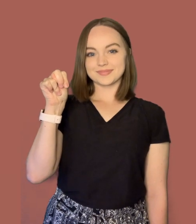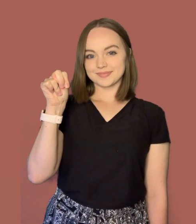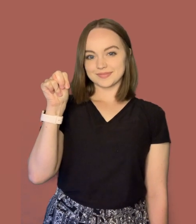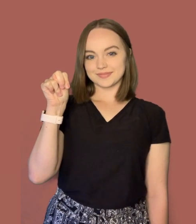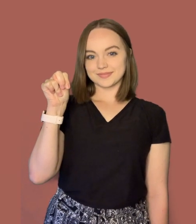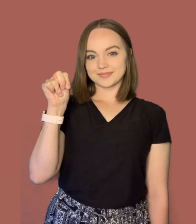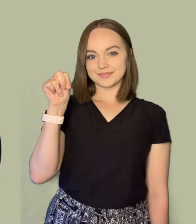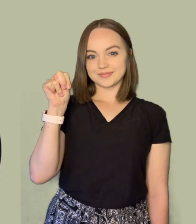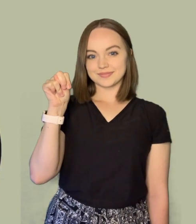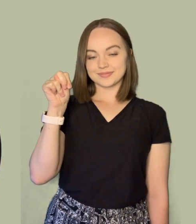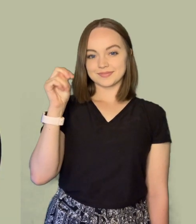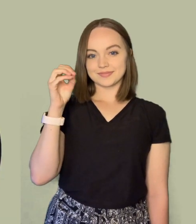O